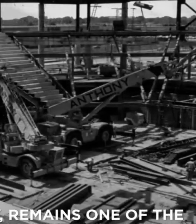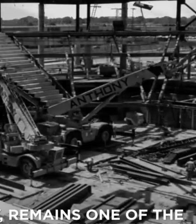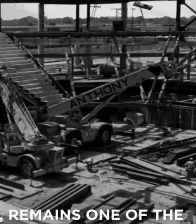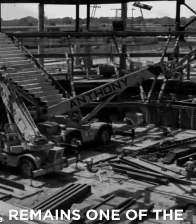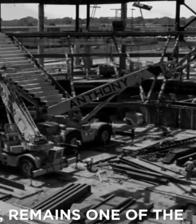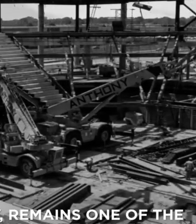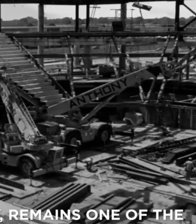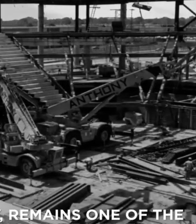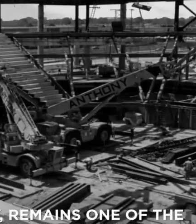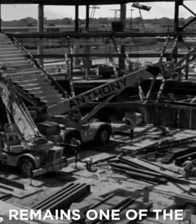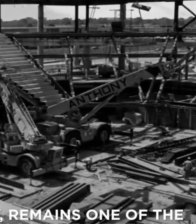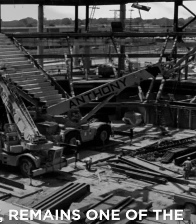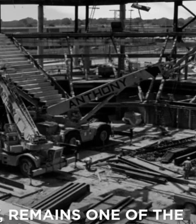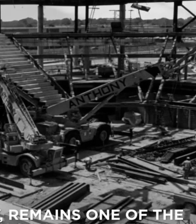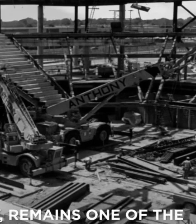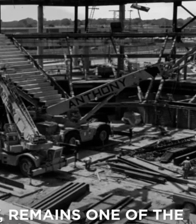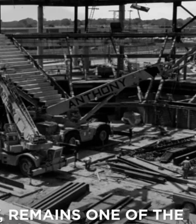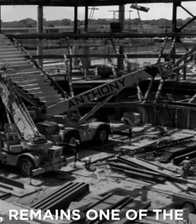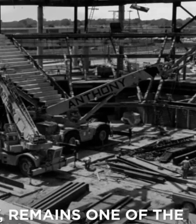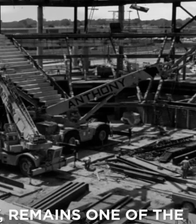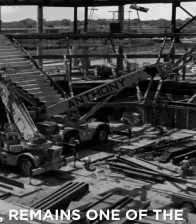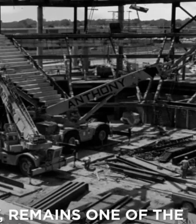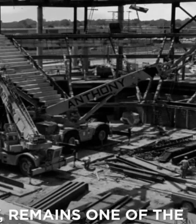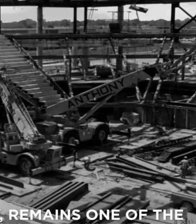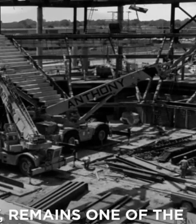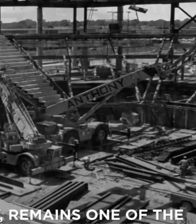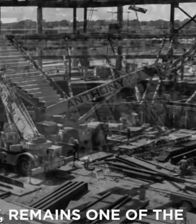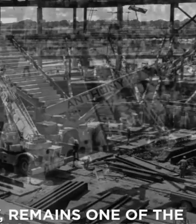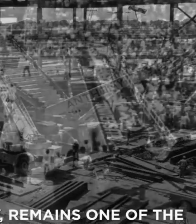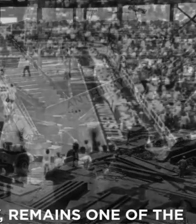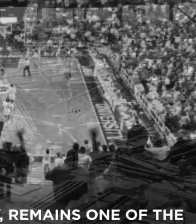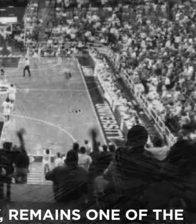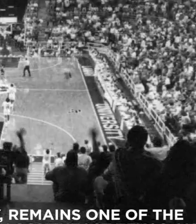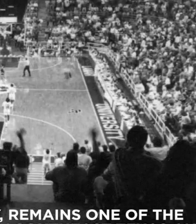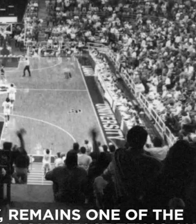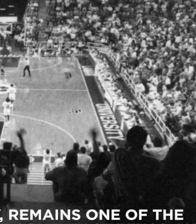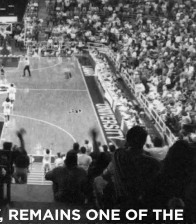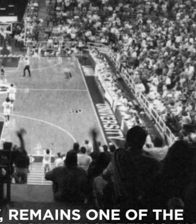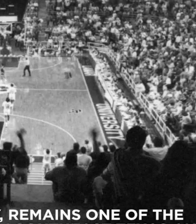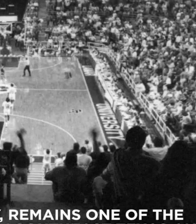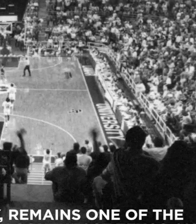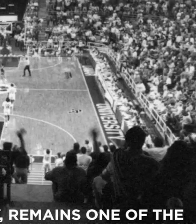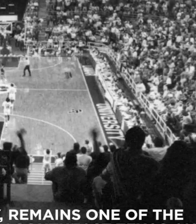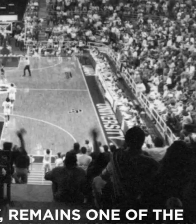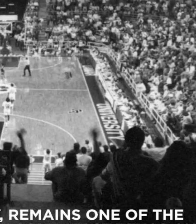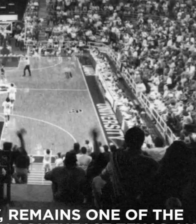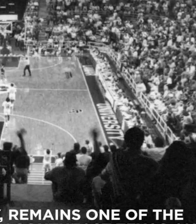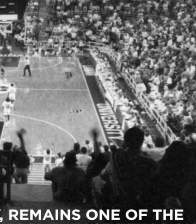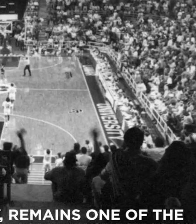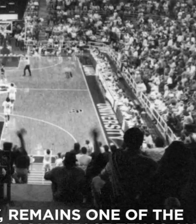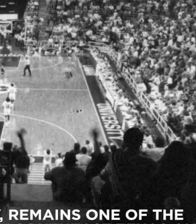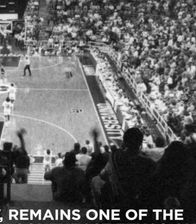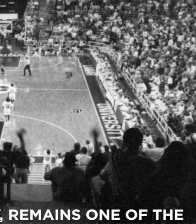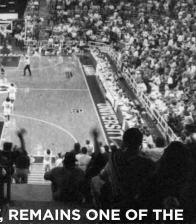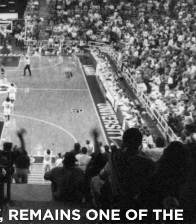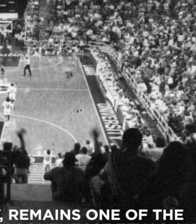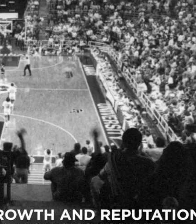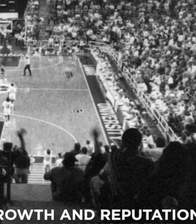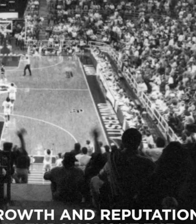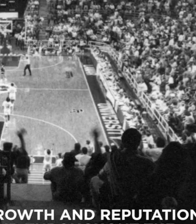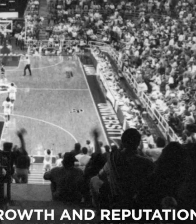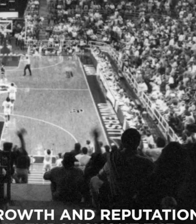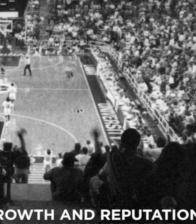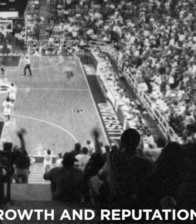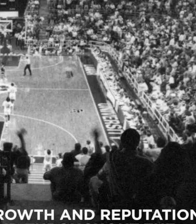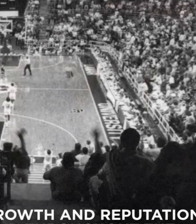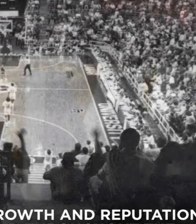in 1984 and to this day remains one of the largest indoor arenas in Southeast Texas